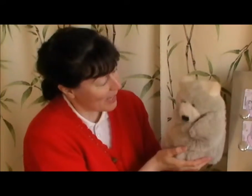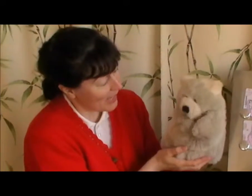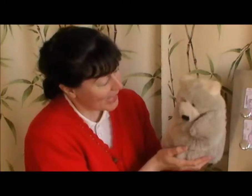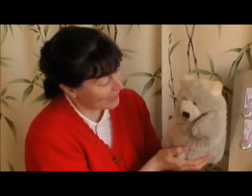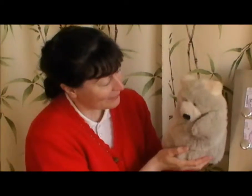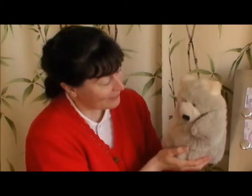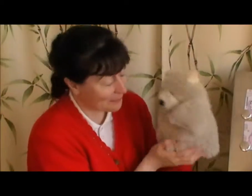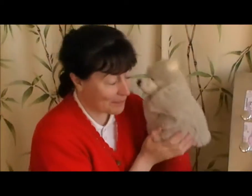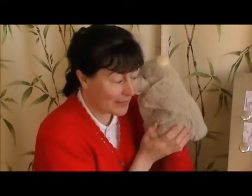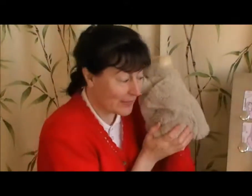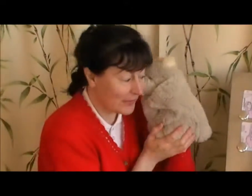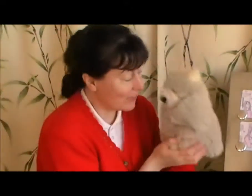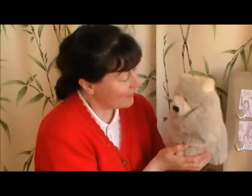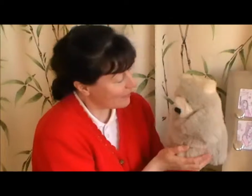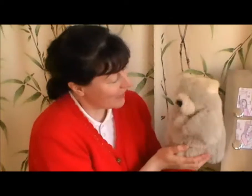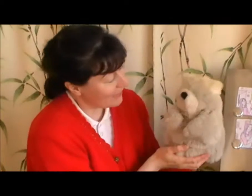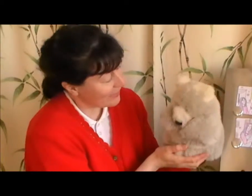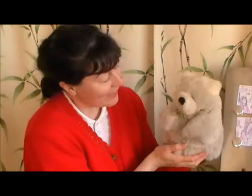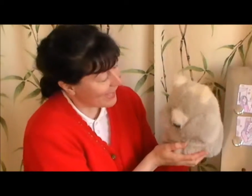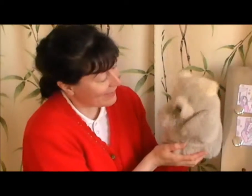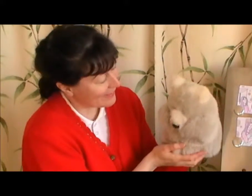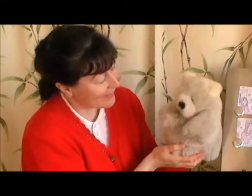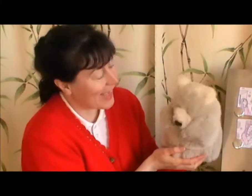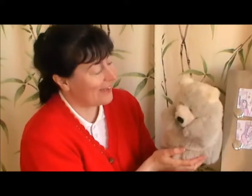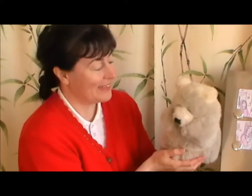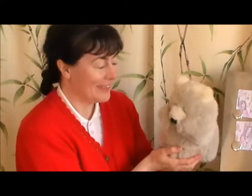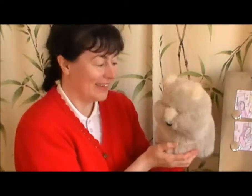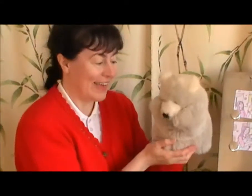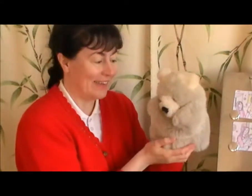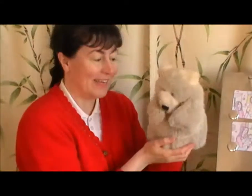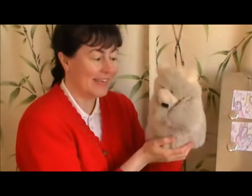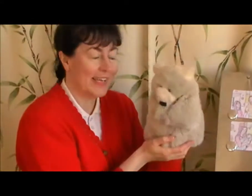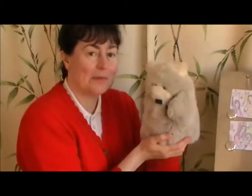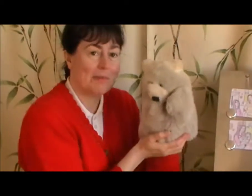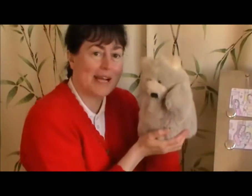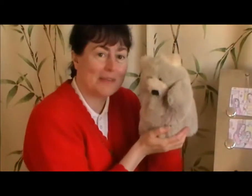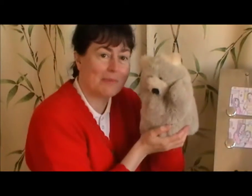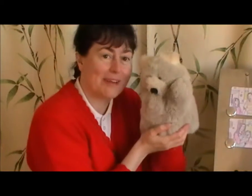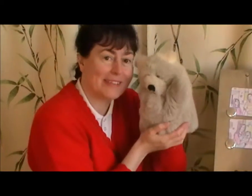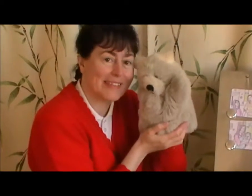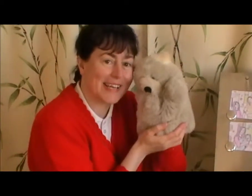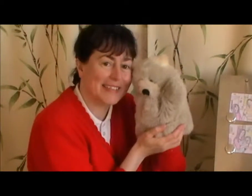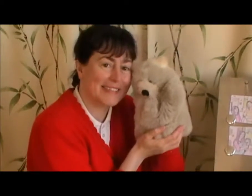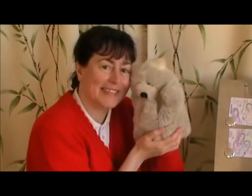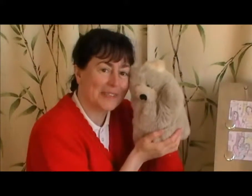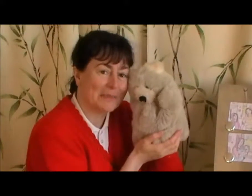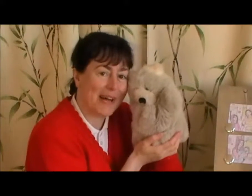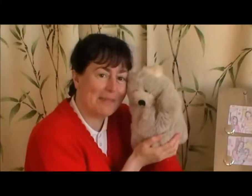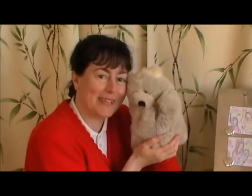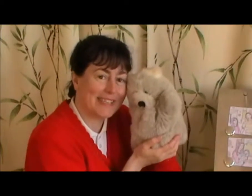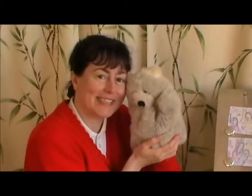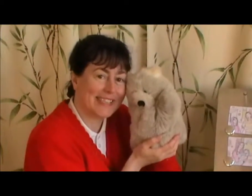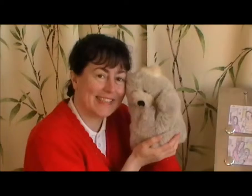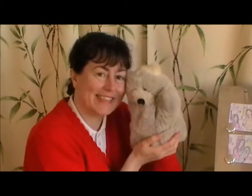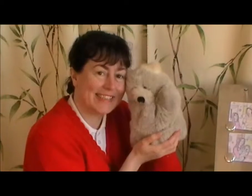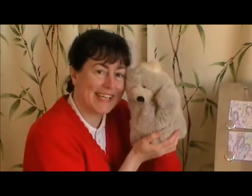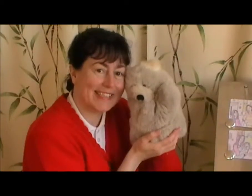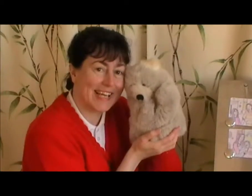goodbye? You want to measure your letters now? Right, let's say goodbye to the boys and girls. Goodbye, boys and girls, till next